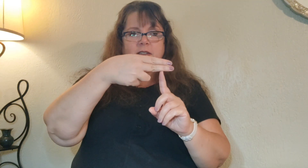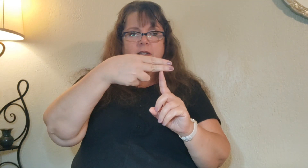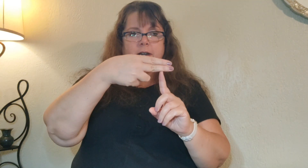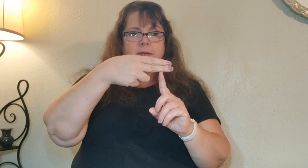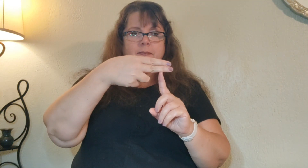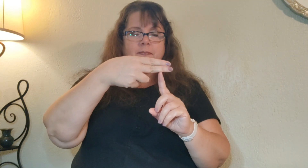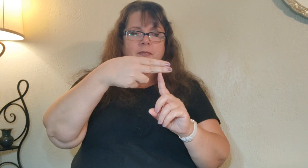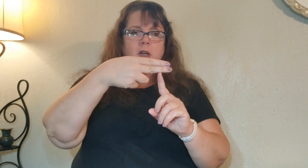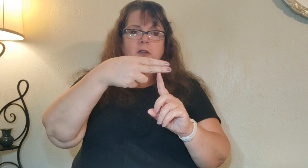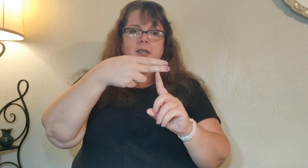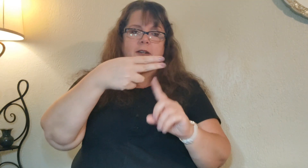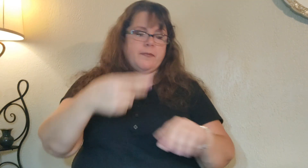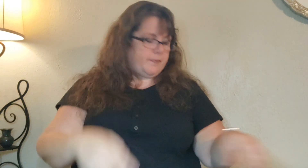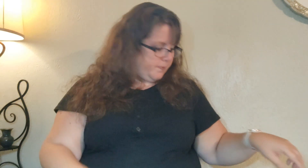on top. Hotel.